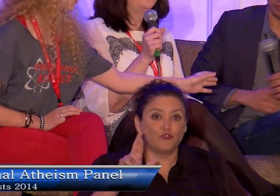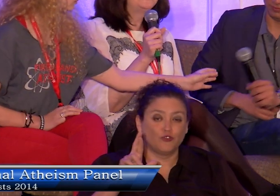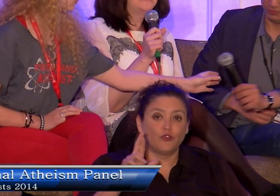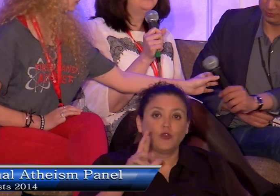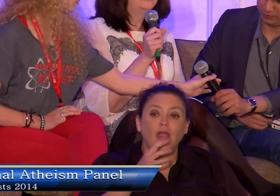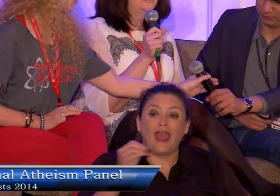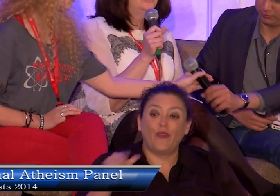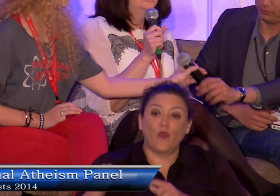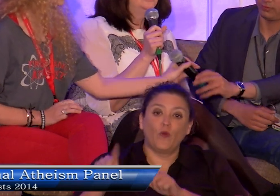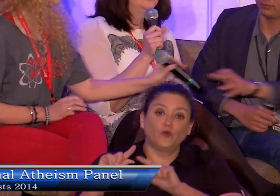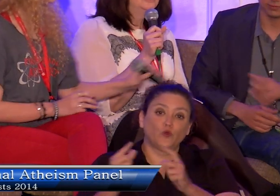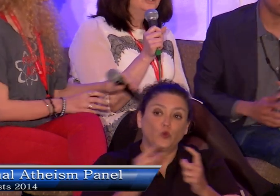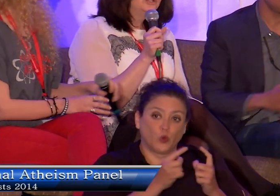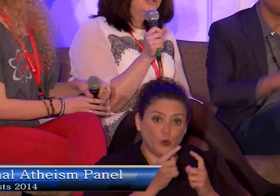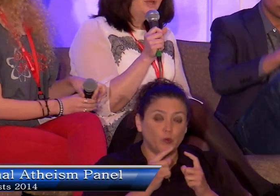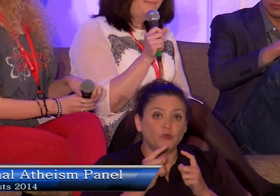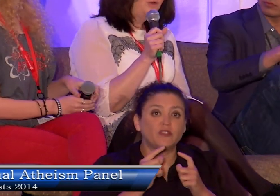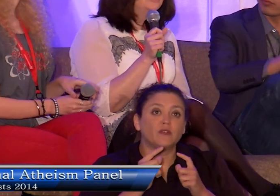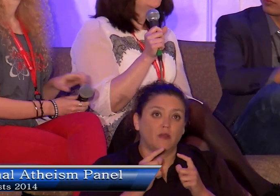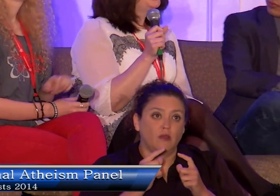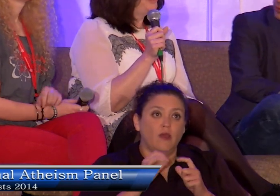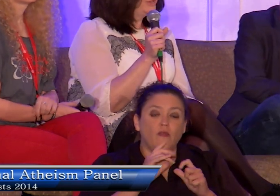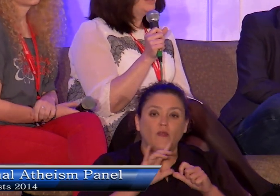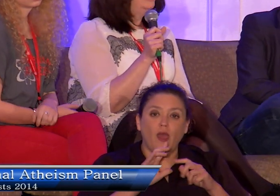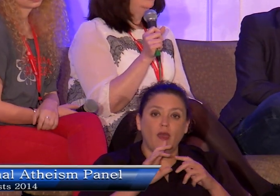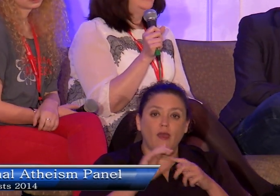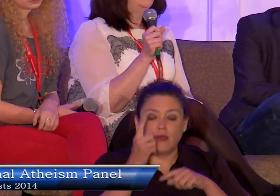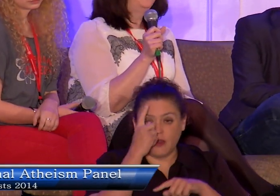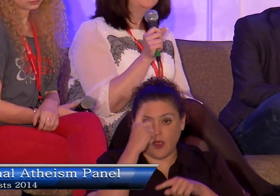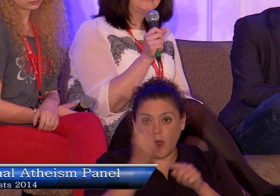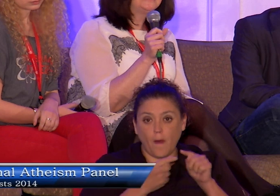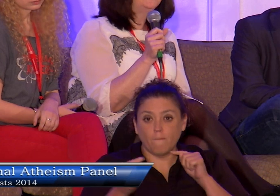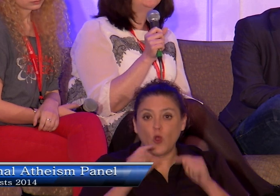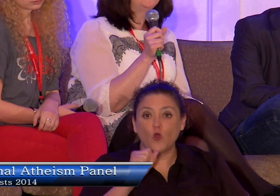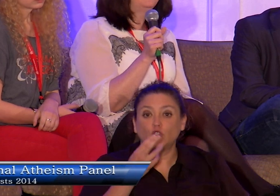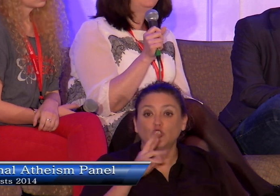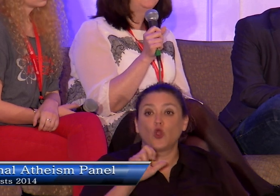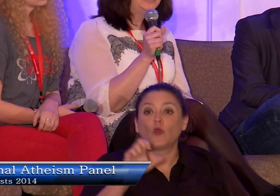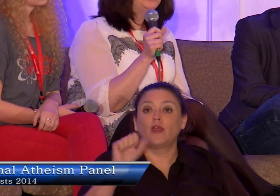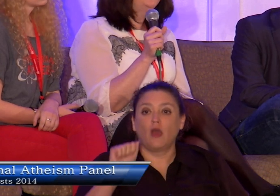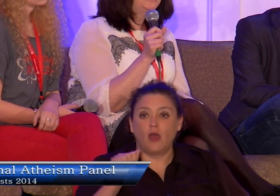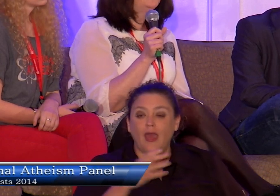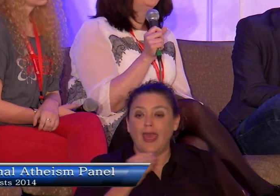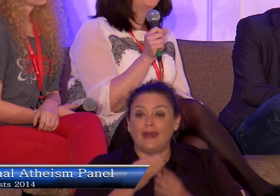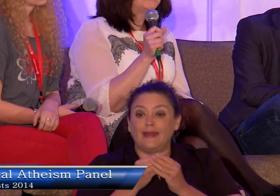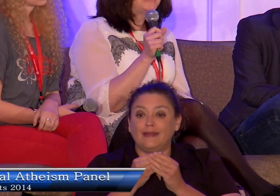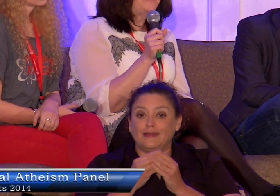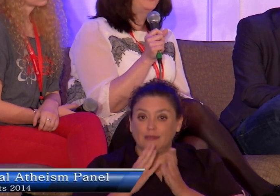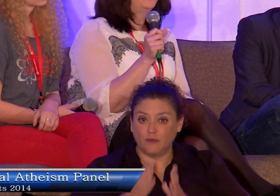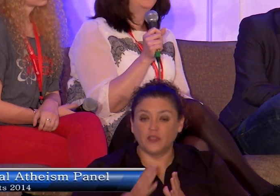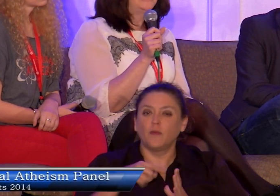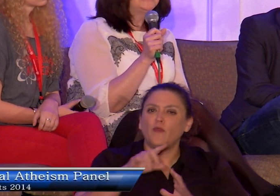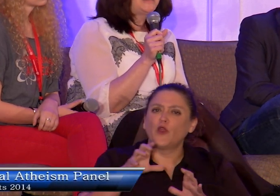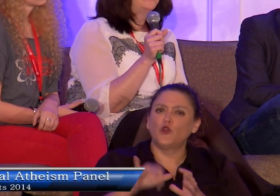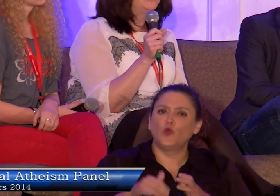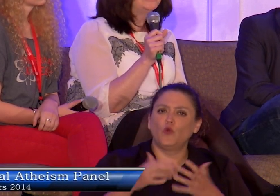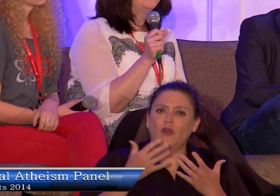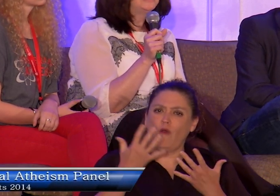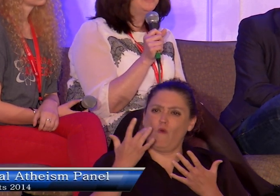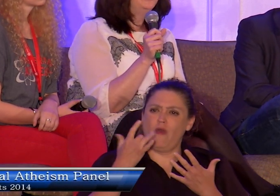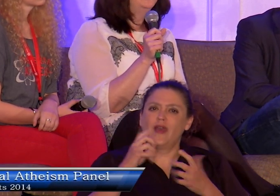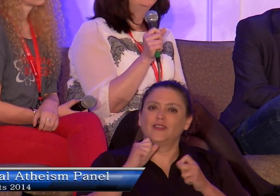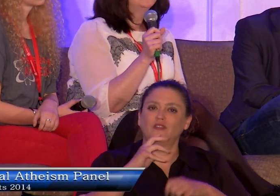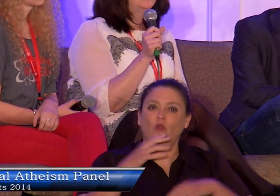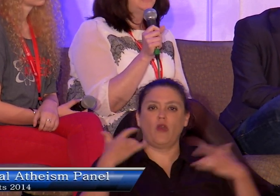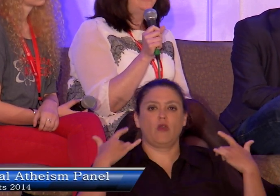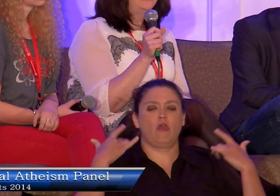the groups that oppose Sharia and oppose Islamism, but they do it in order to scapegoat and attack Muslims